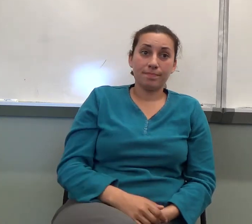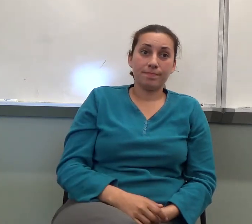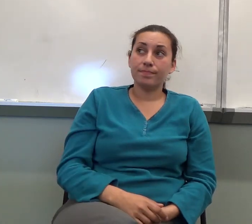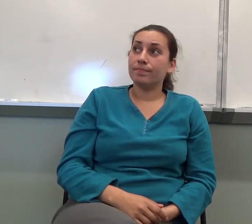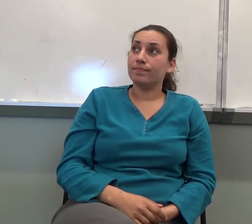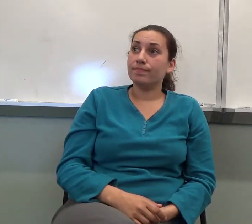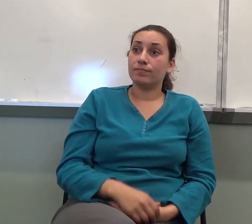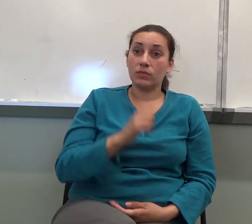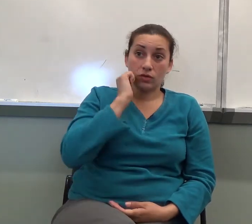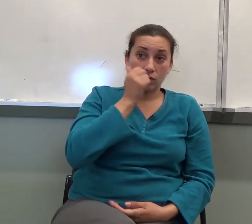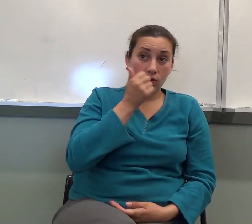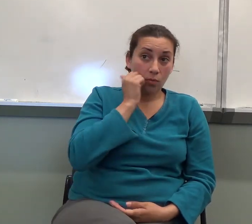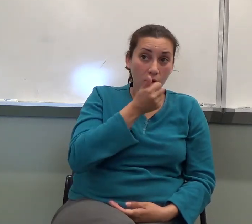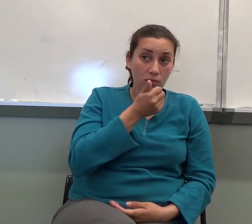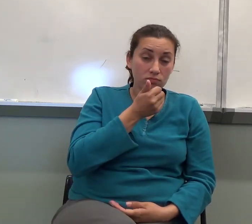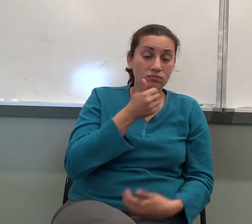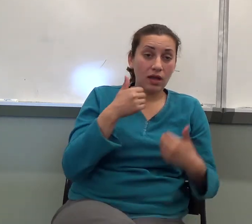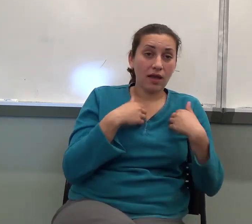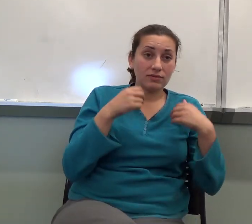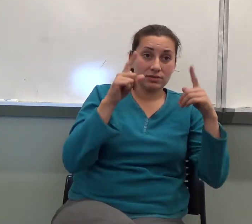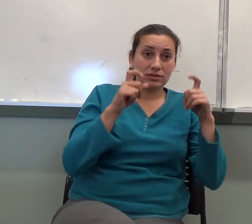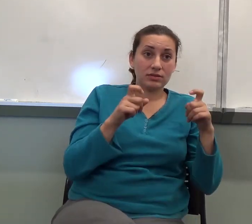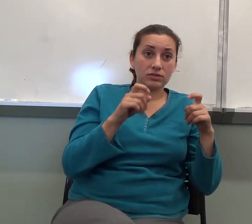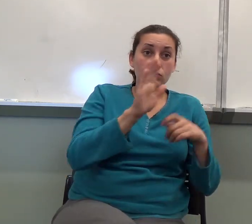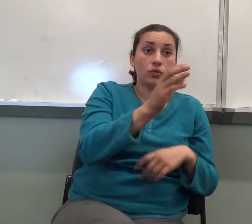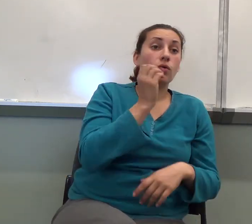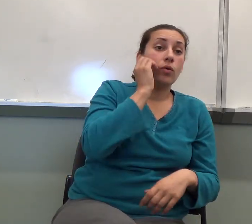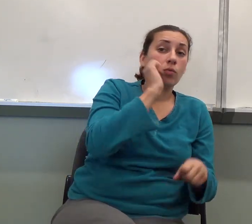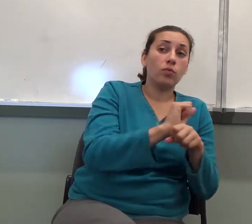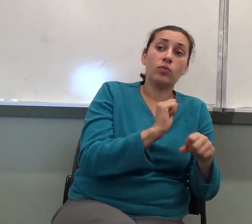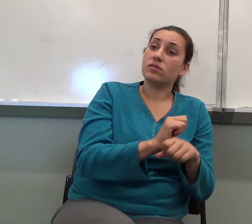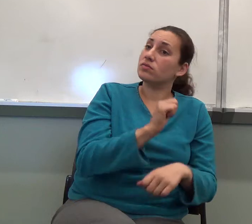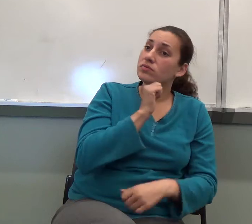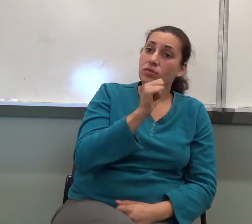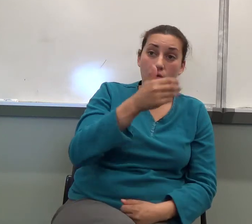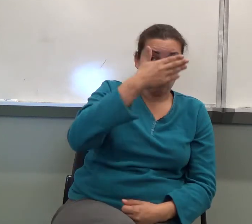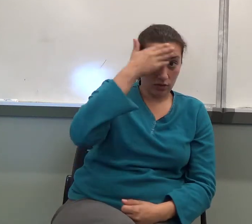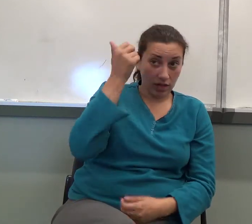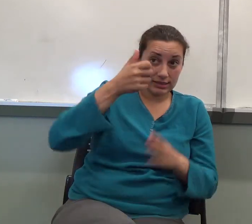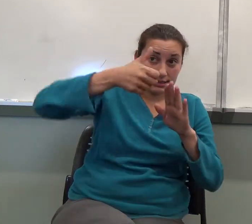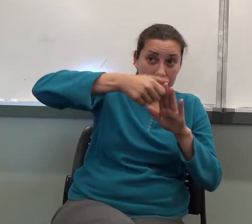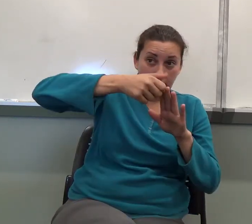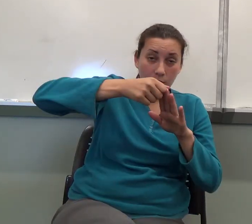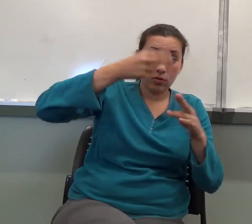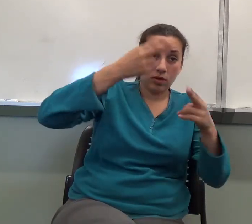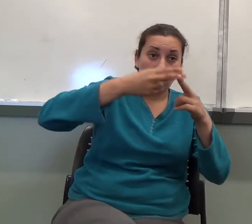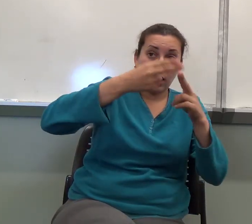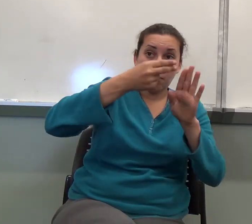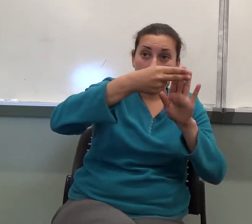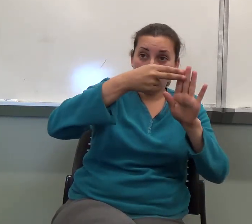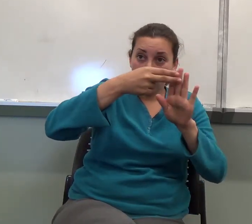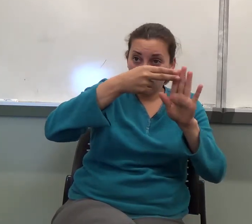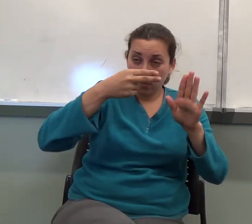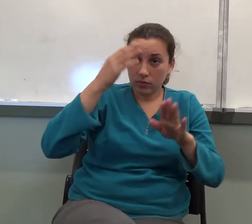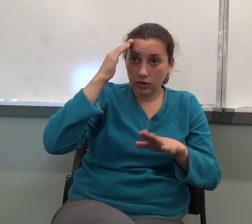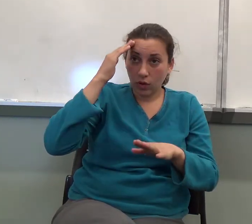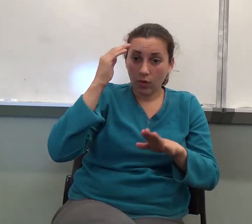So tomorrow we'll have our test. Don't forget to bring your homework, staples, name on the top, frizzy edges already cut off. Don't do that